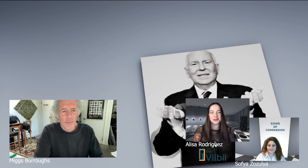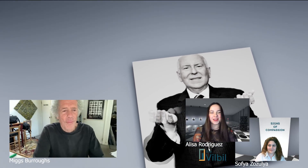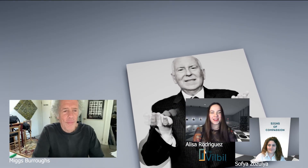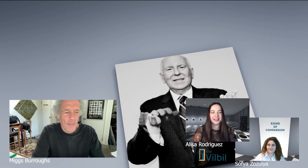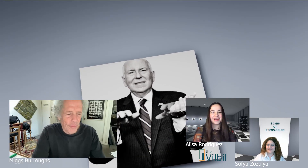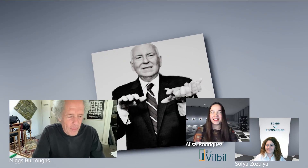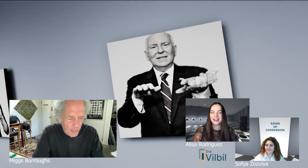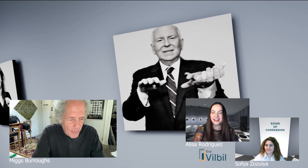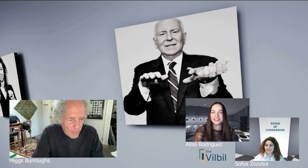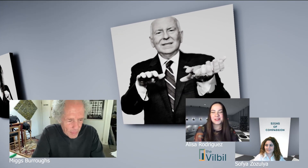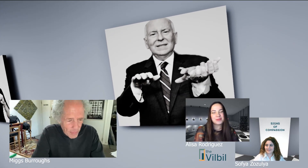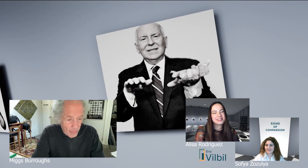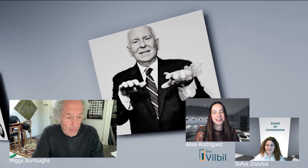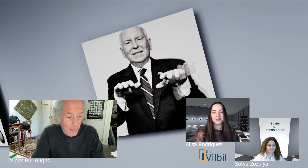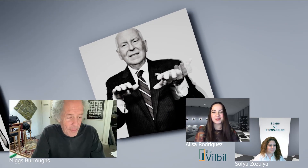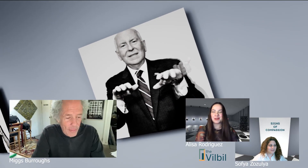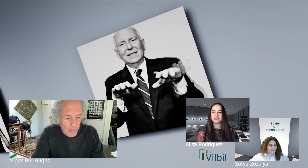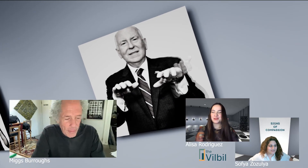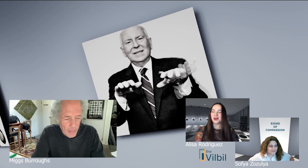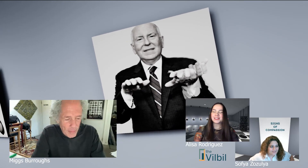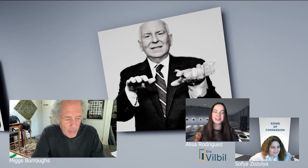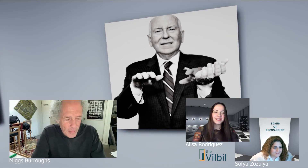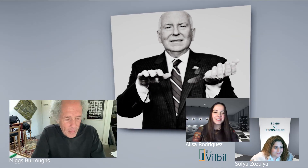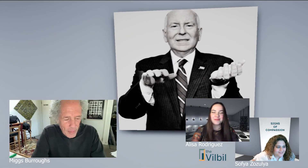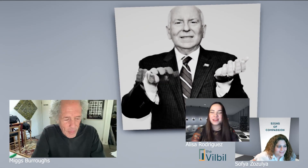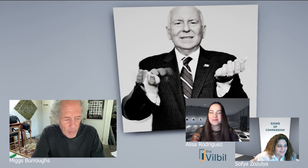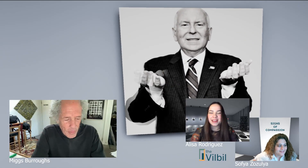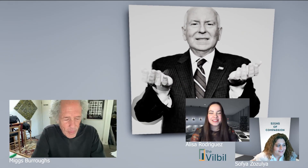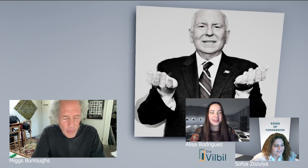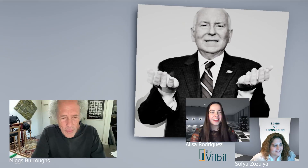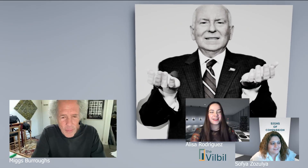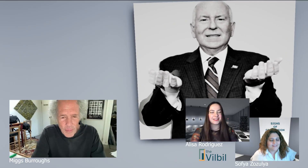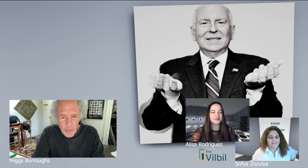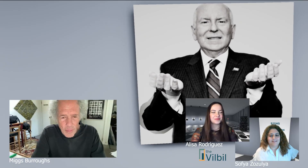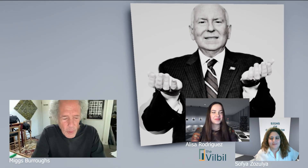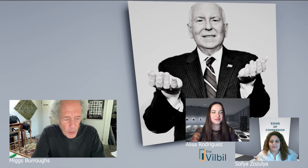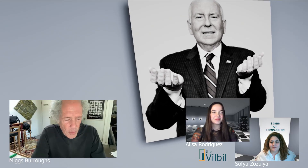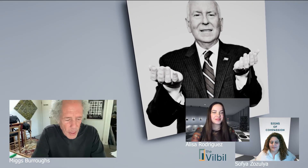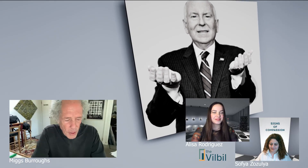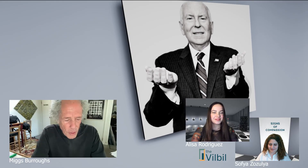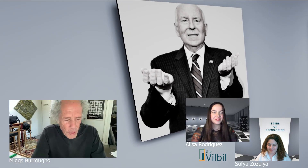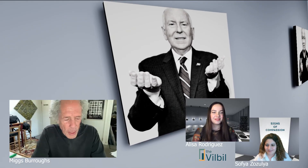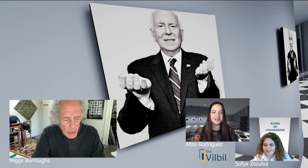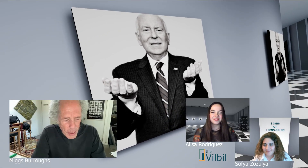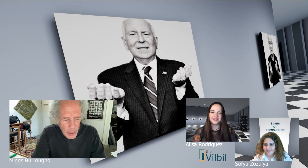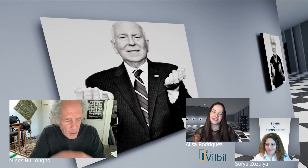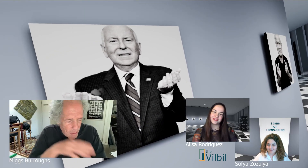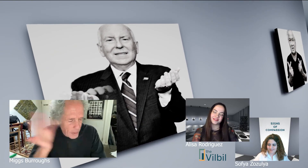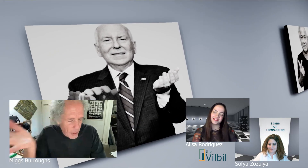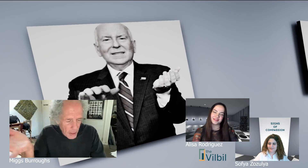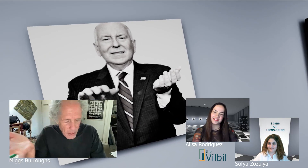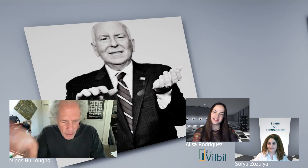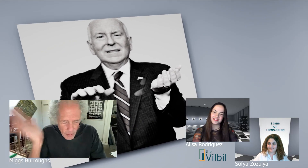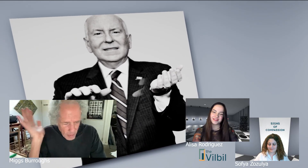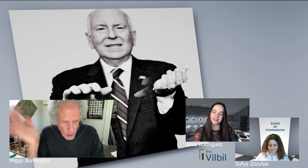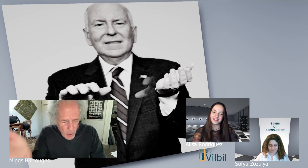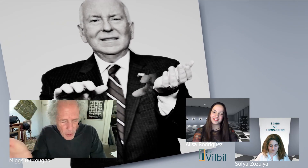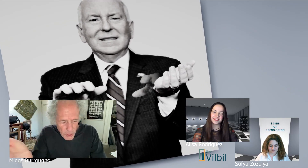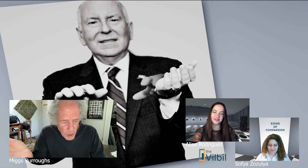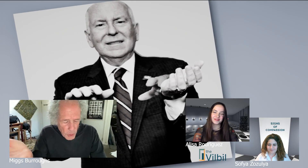okay. So Miggs, thank you so much for your answers. They've been amazing. Oh, thank you. And again, applause to you for